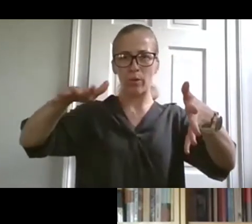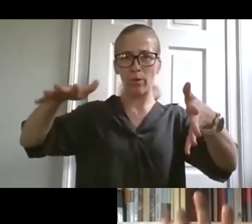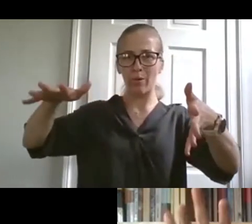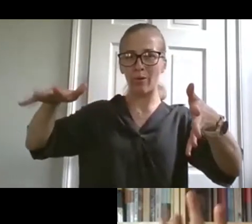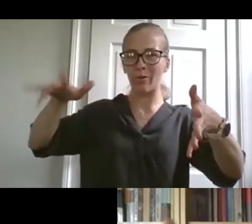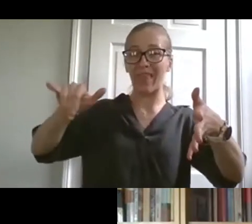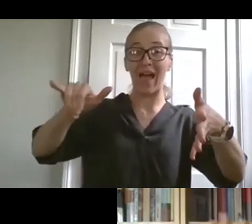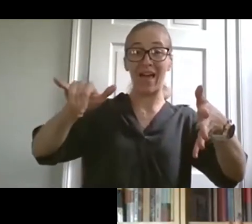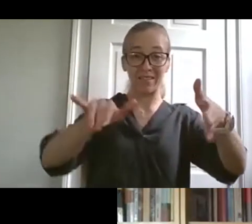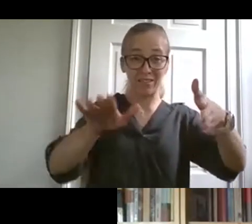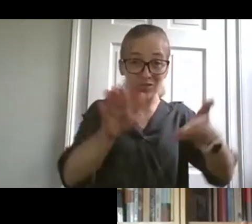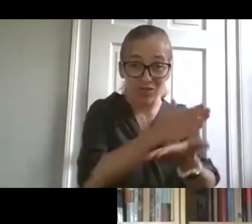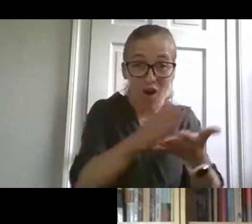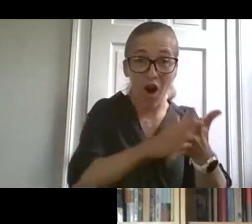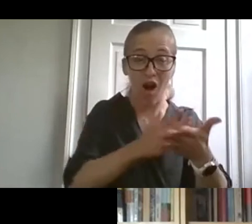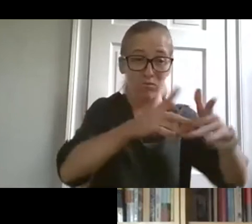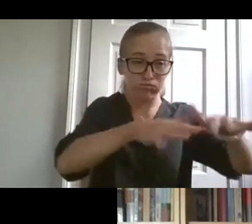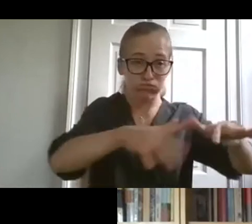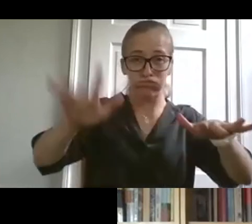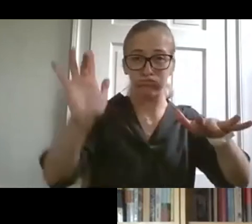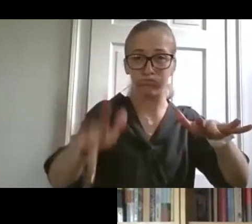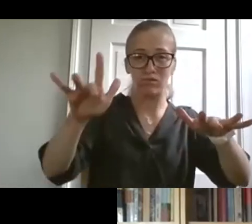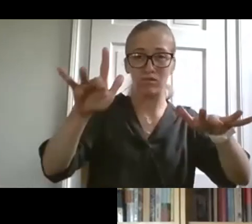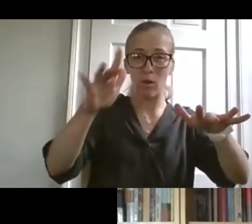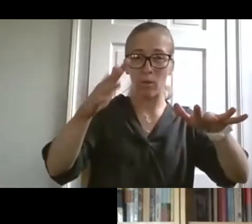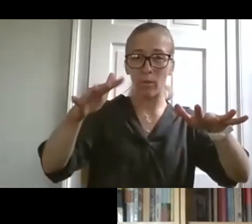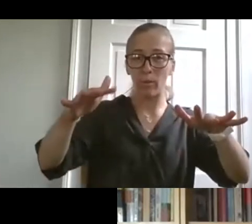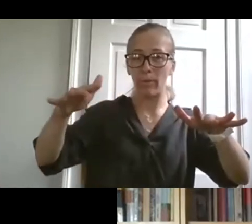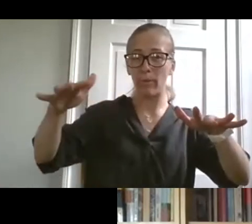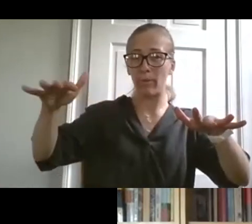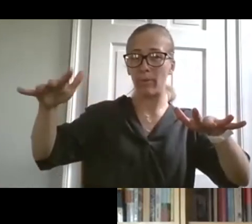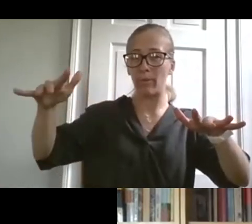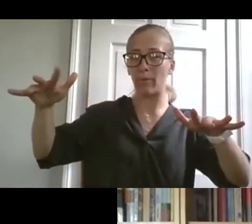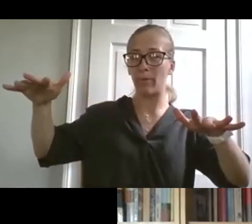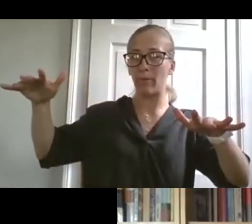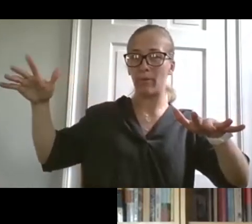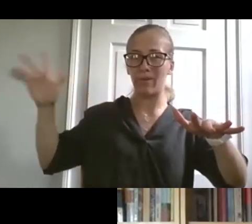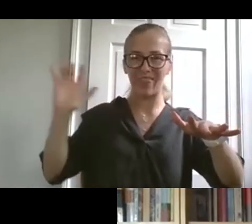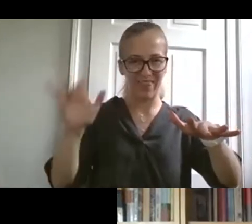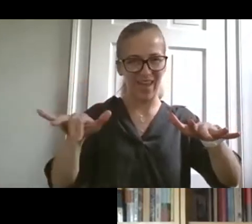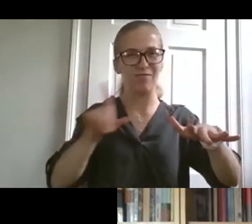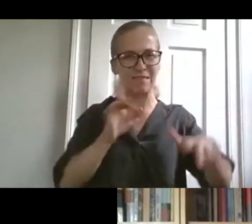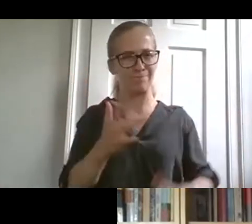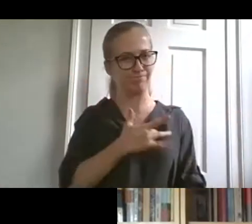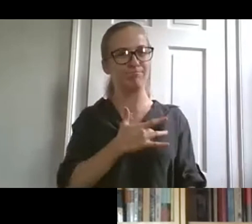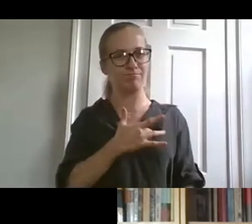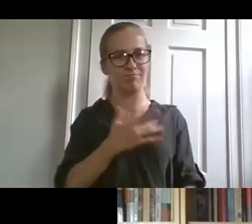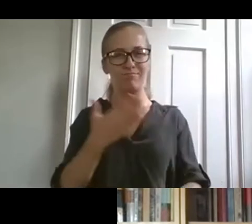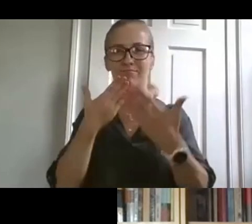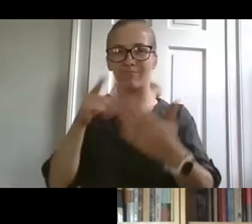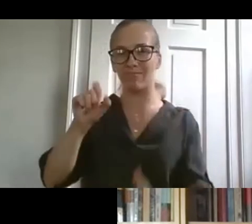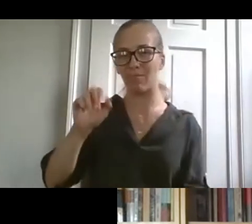the song and then hit the note and let it just ring in the room. It was really stunning. Thank you,